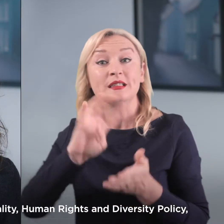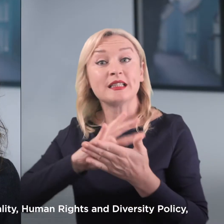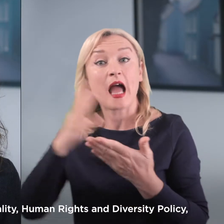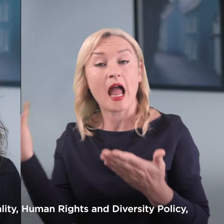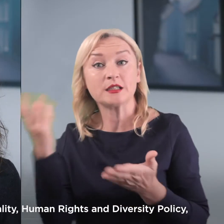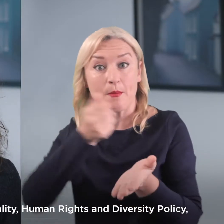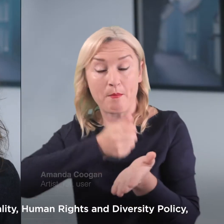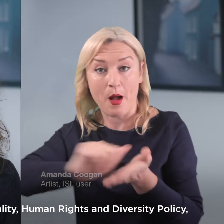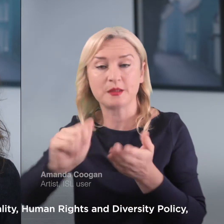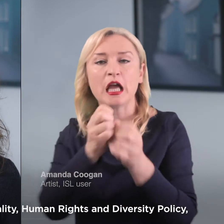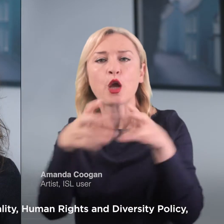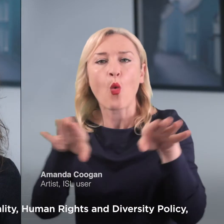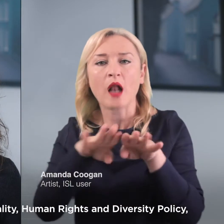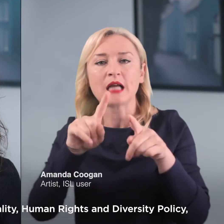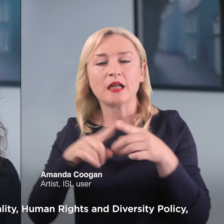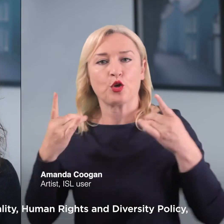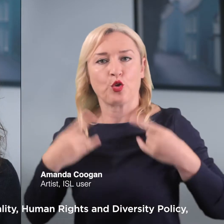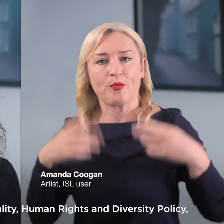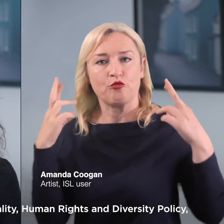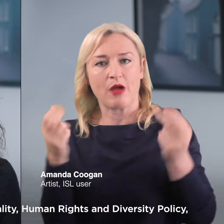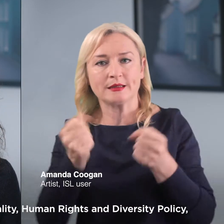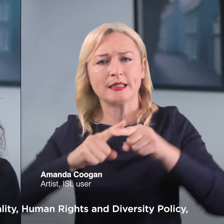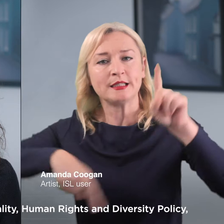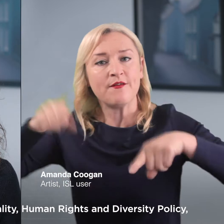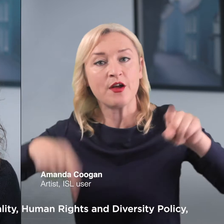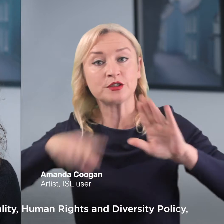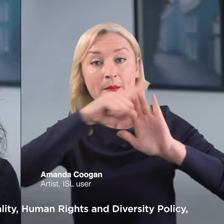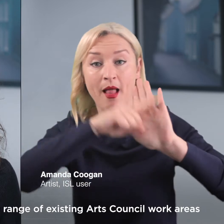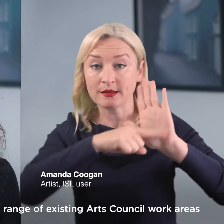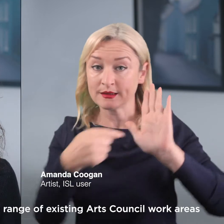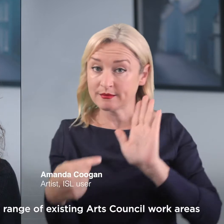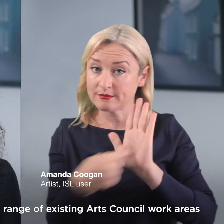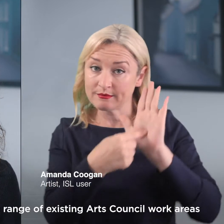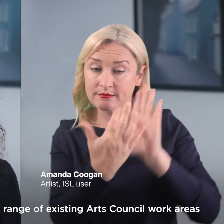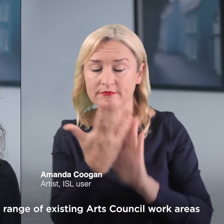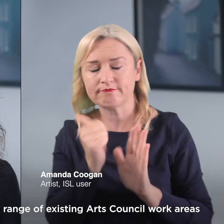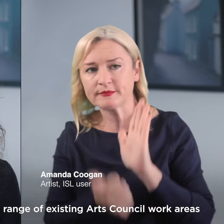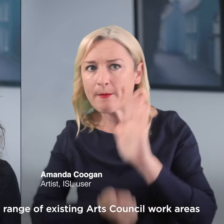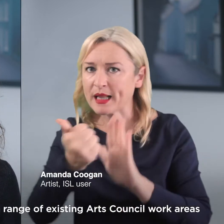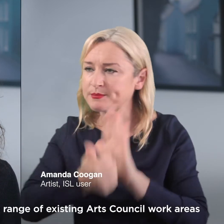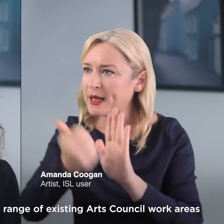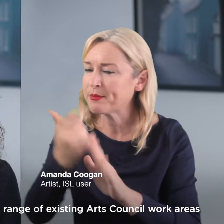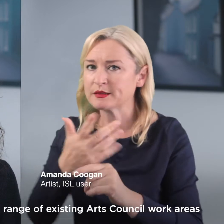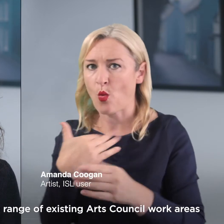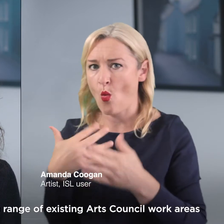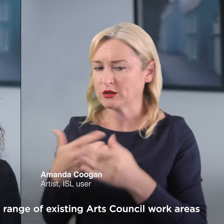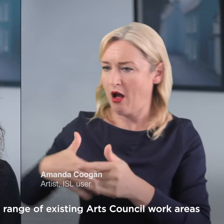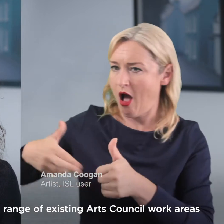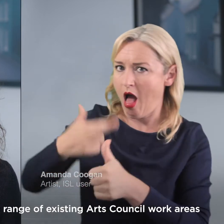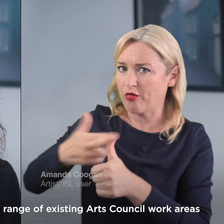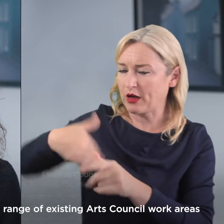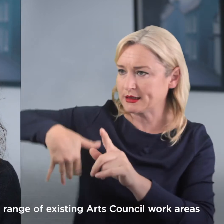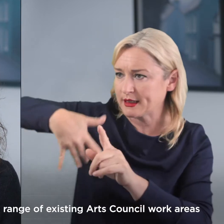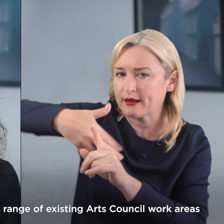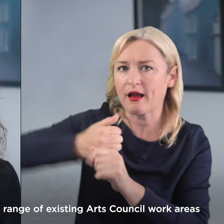In 2019, we published our Equality, Human Rights and Diversity Policy, which was designed to build on a range of existing Arts Council